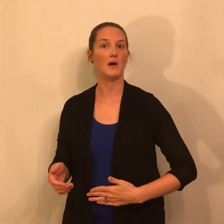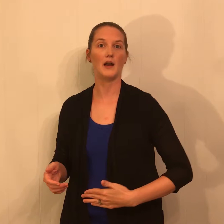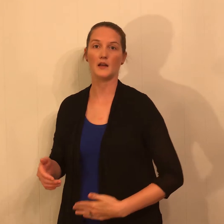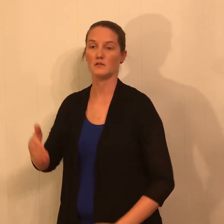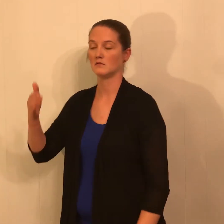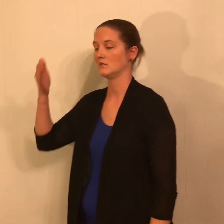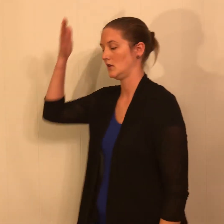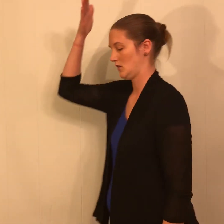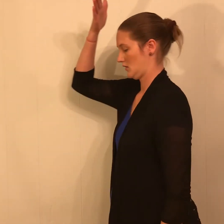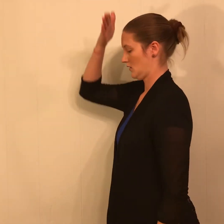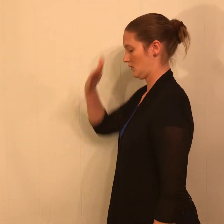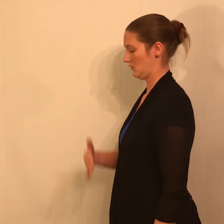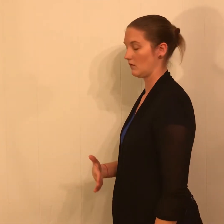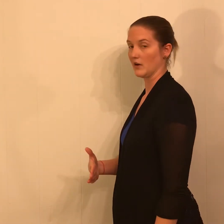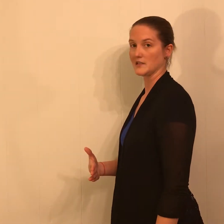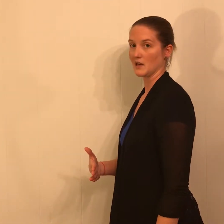body. Front side of my body.